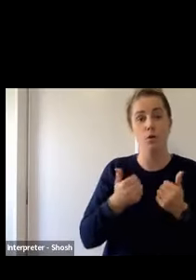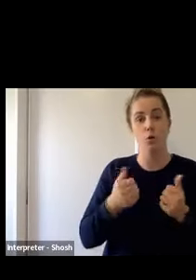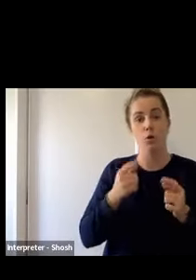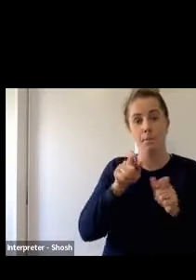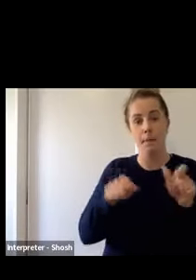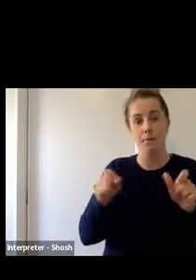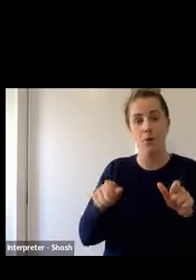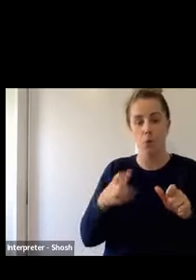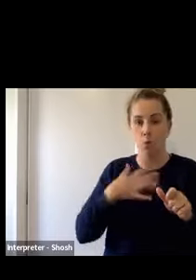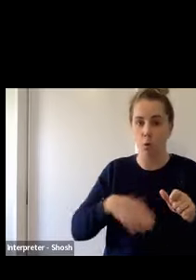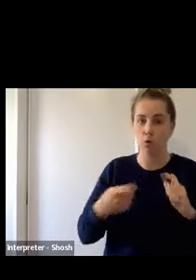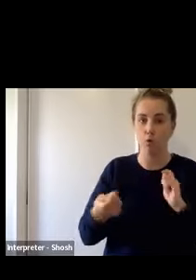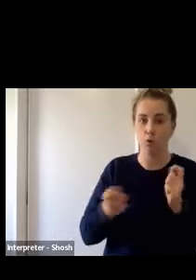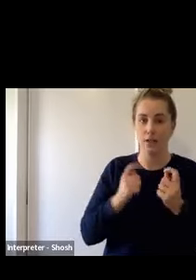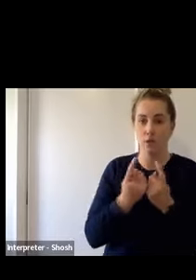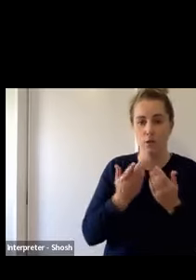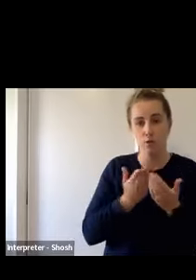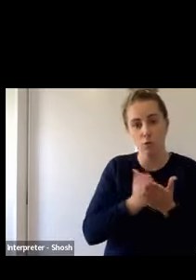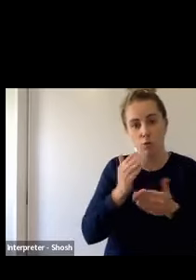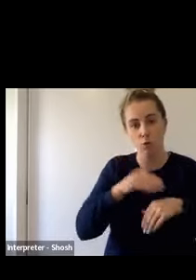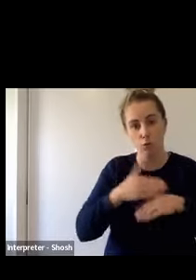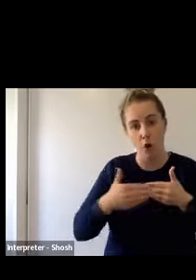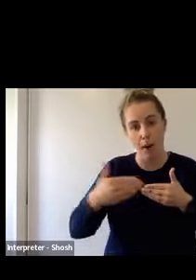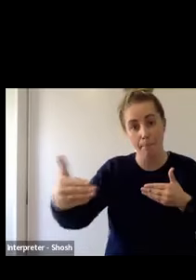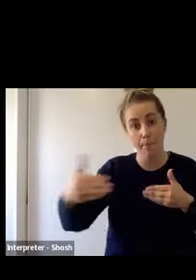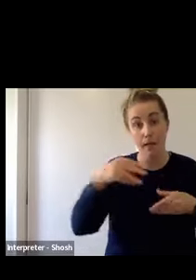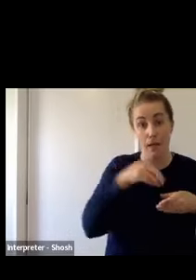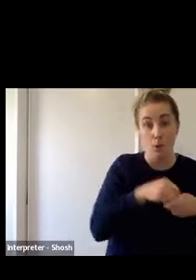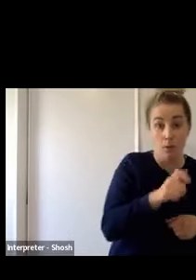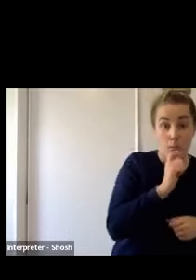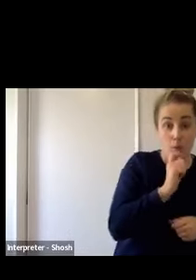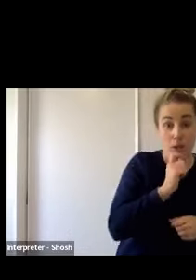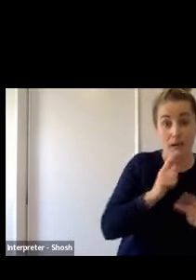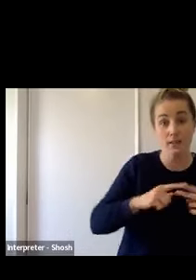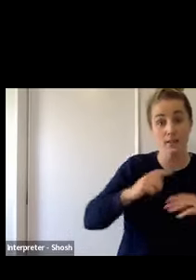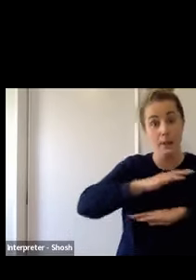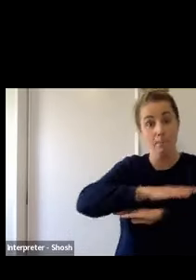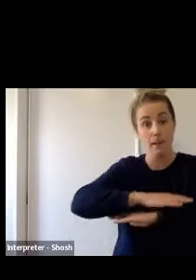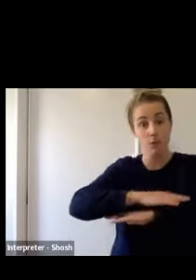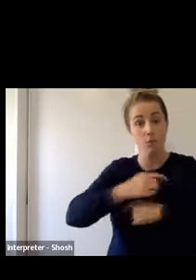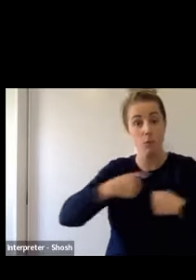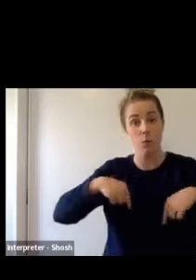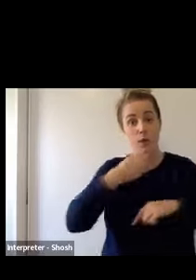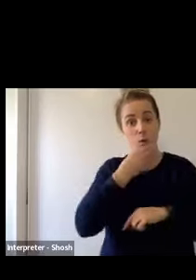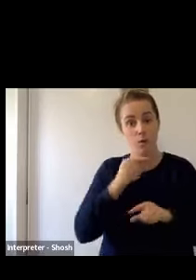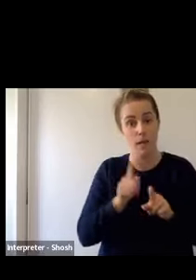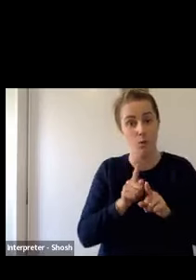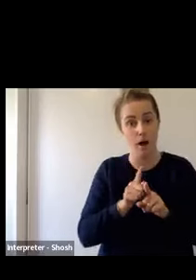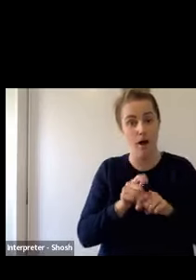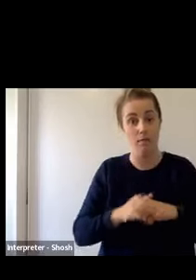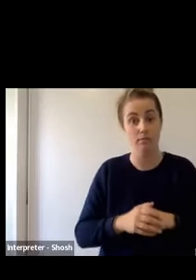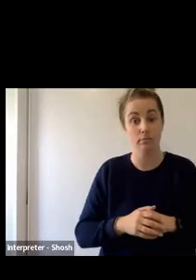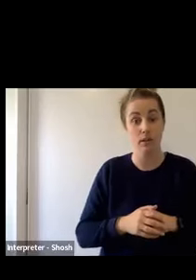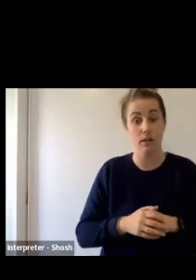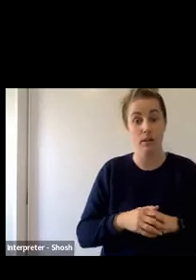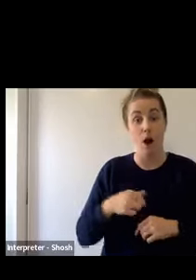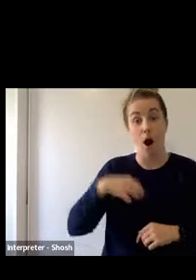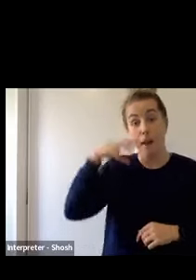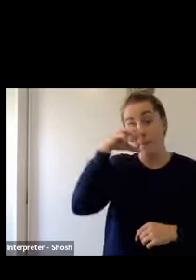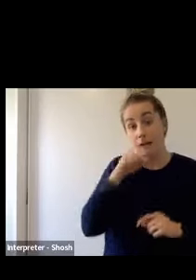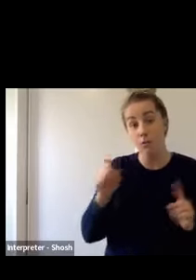seeking to make change over time, including the broadcasters and the platforms we deliver to. I guess ultimately, I just believe